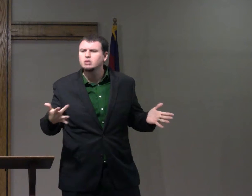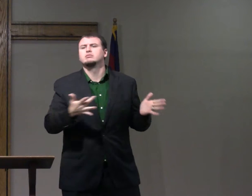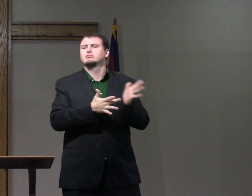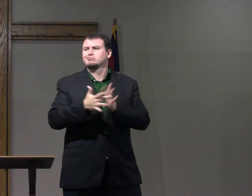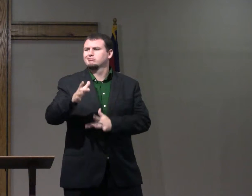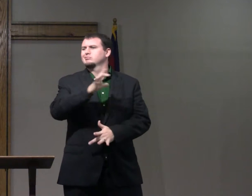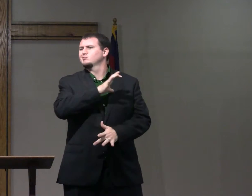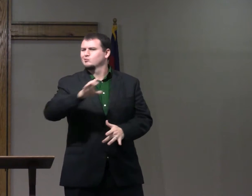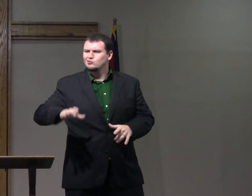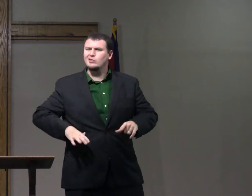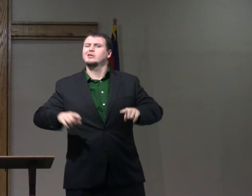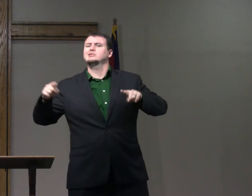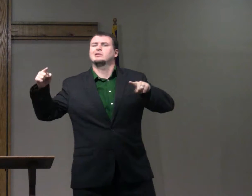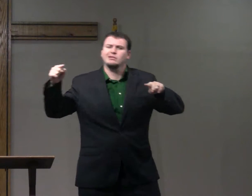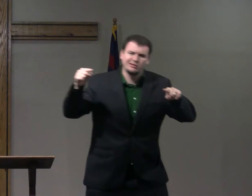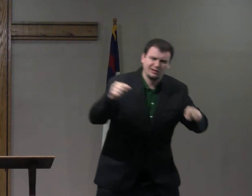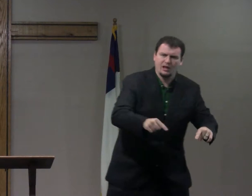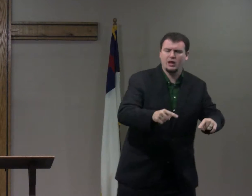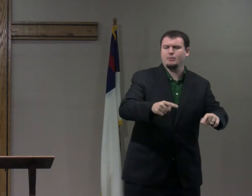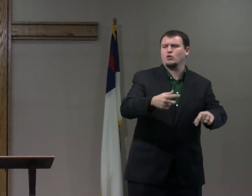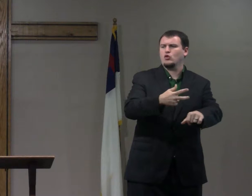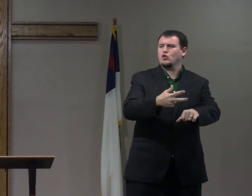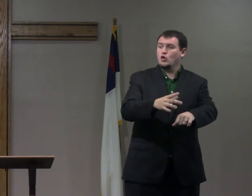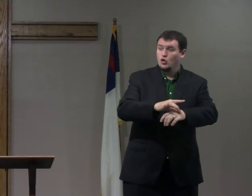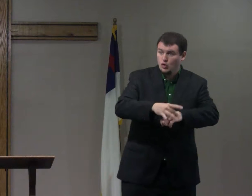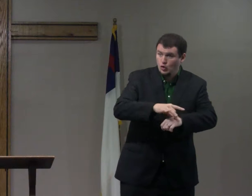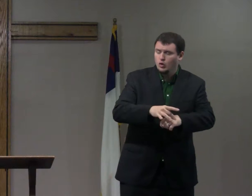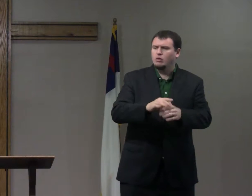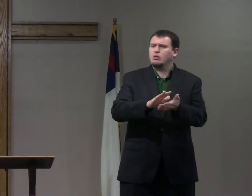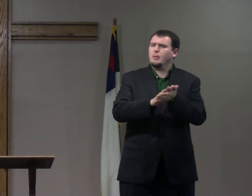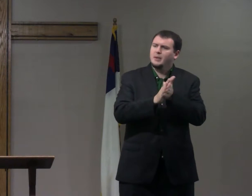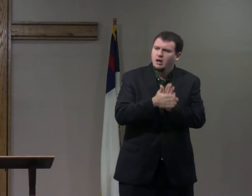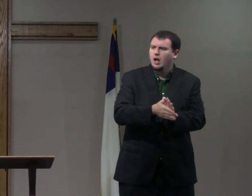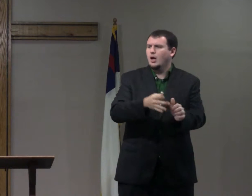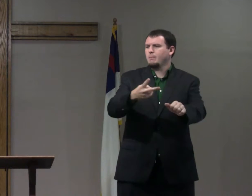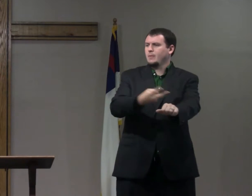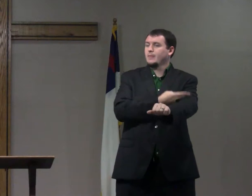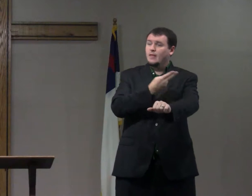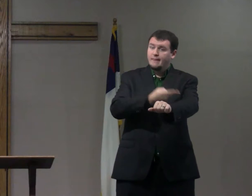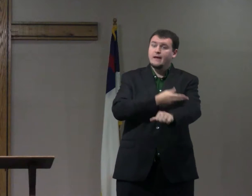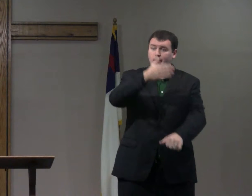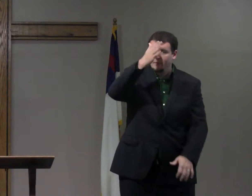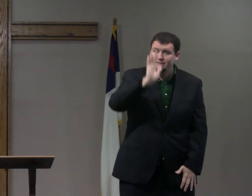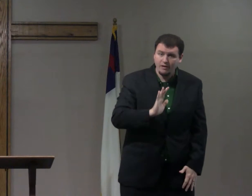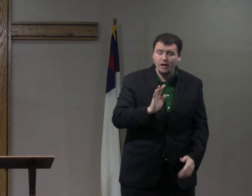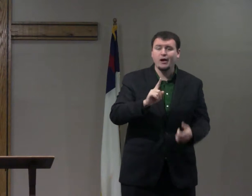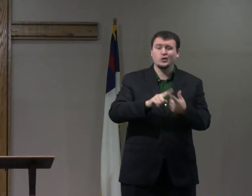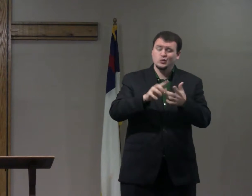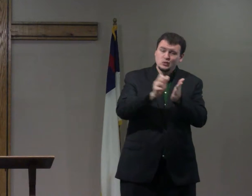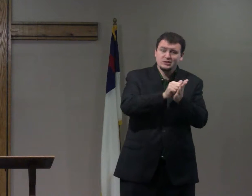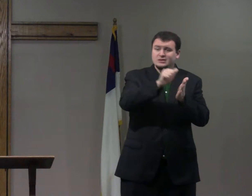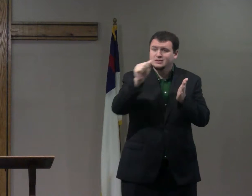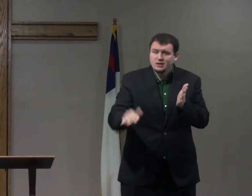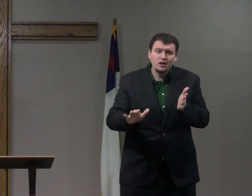So what's the point? Well, Jesus Christ came to earth to become the Lamb